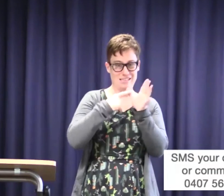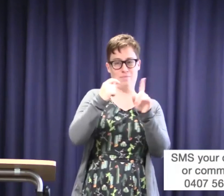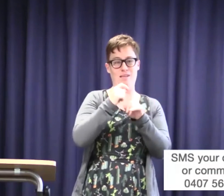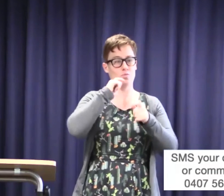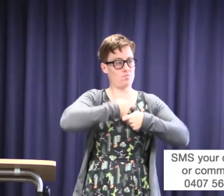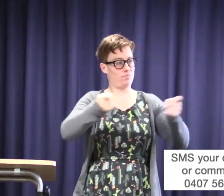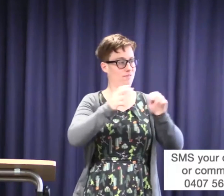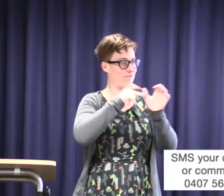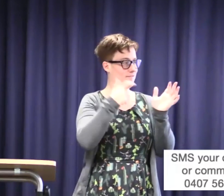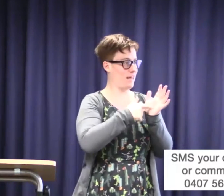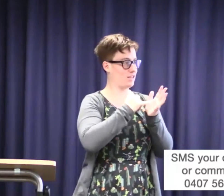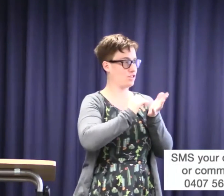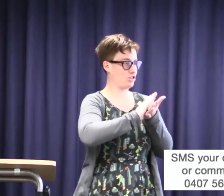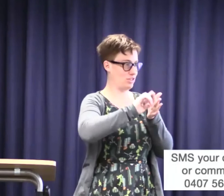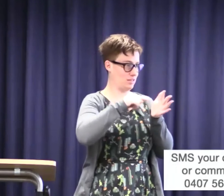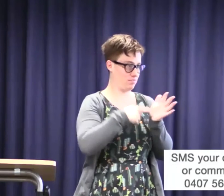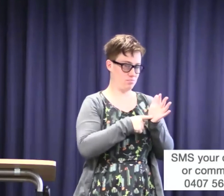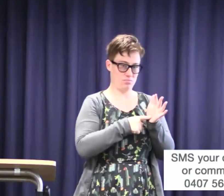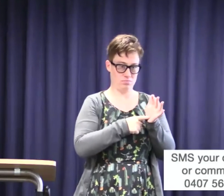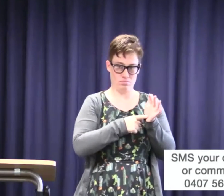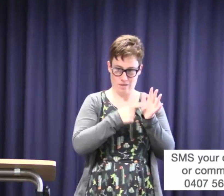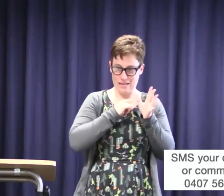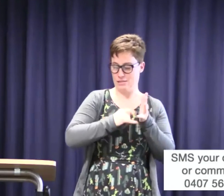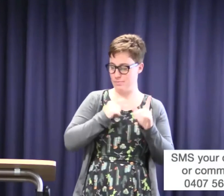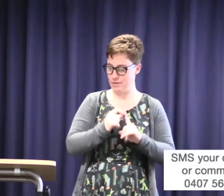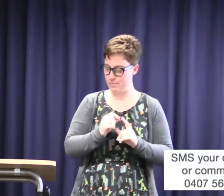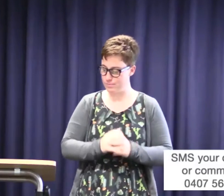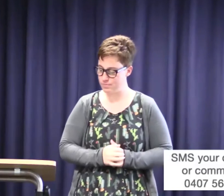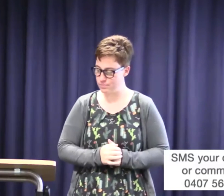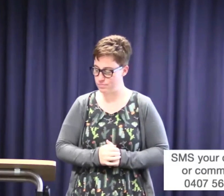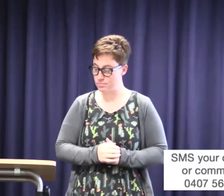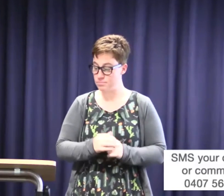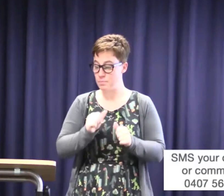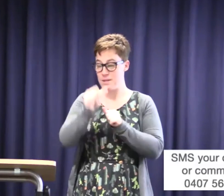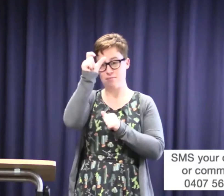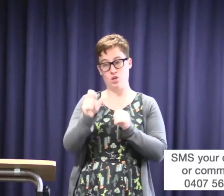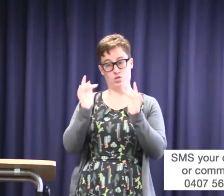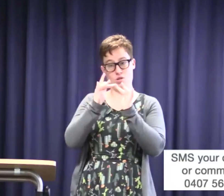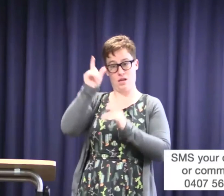And lastly, a fact sheet for all stakeholders will be released as soon as possible.